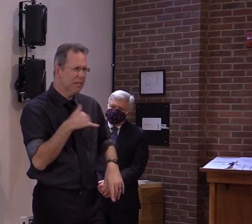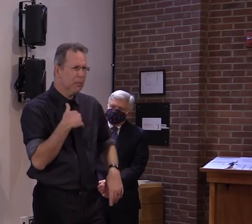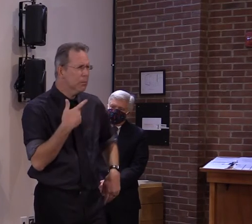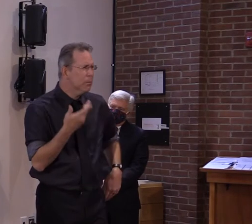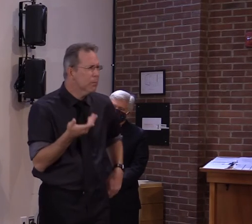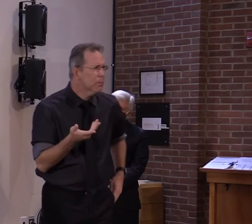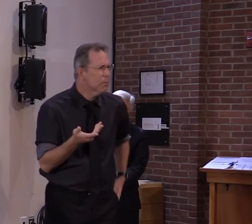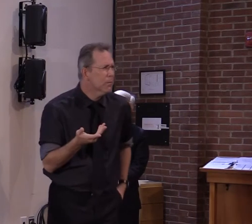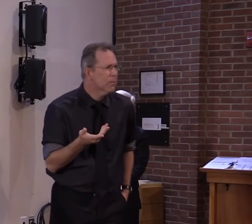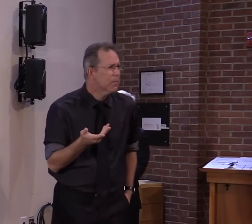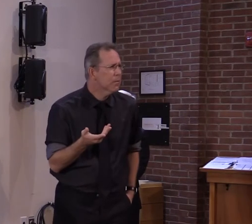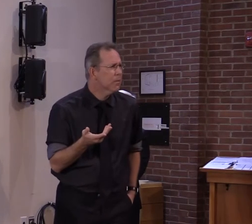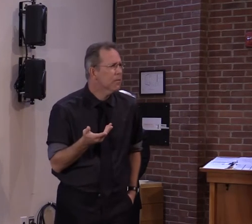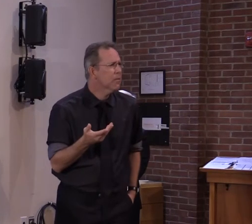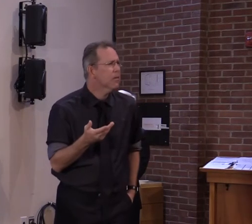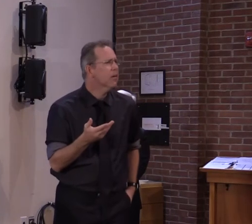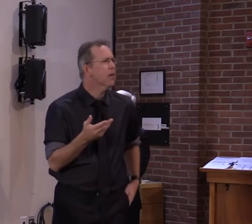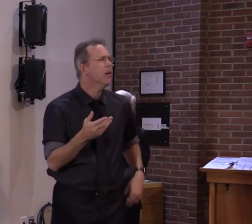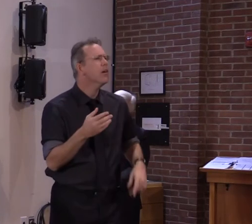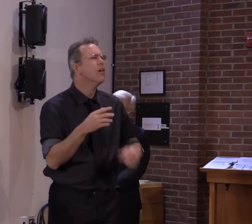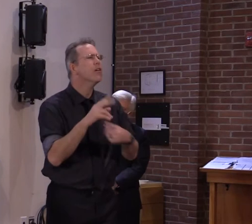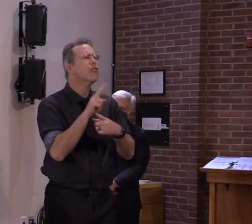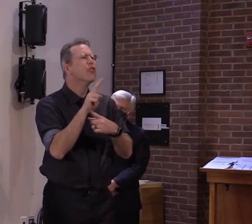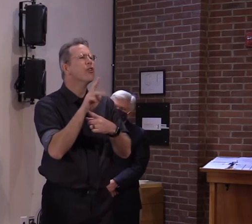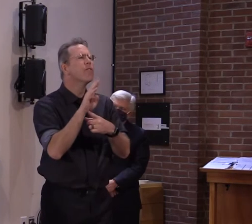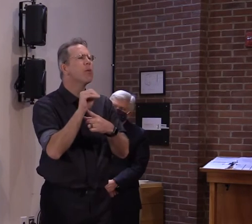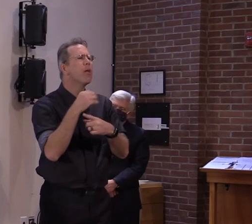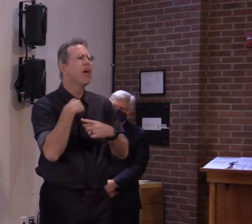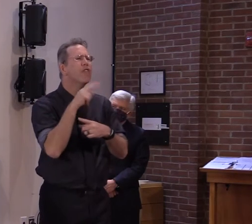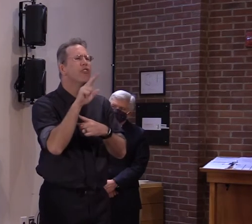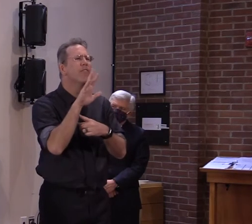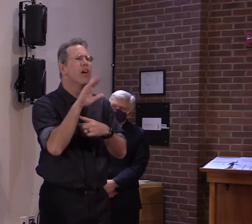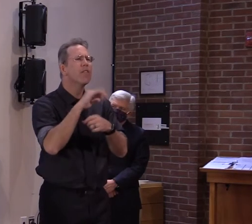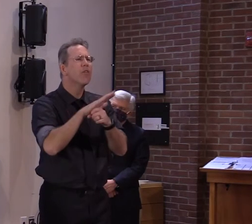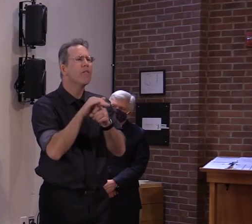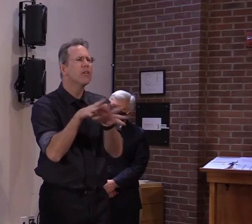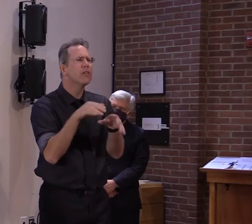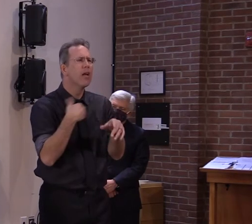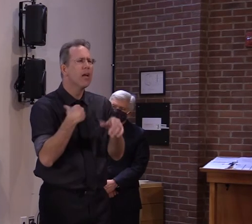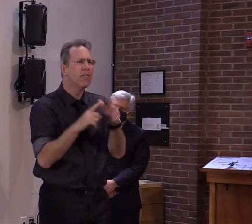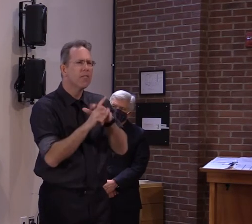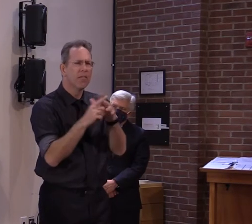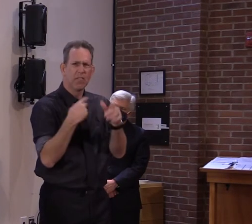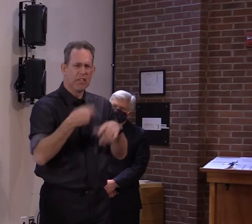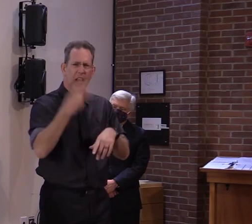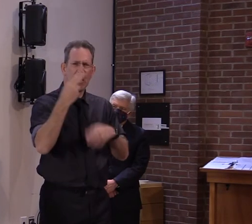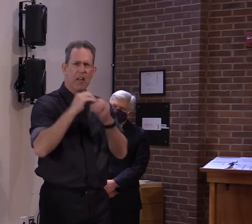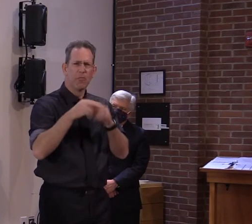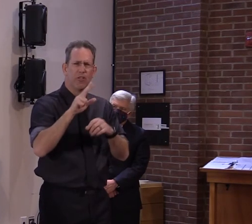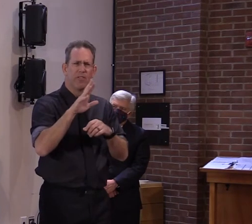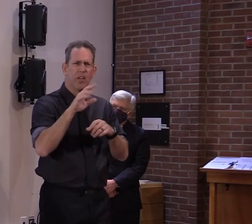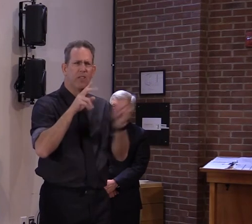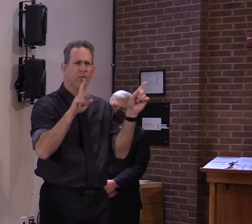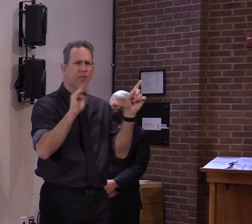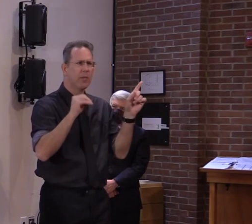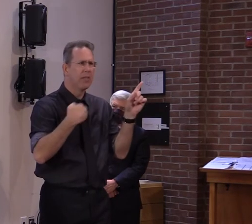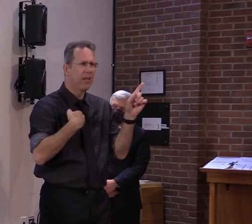UVM had 35 positive cases last week, which is the highest spike they've seen in a single week throughout the